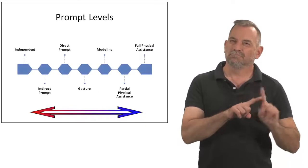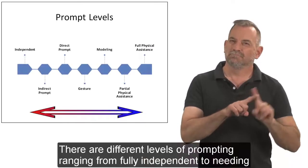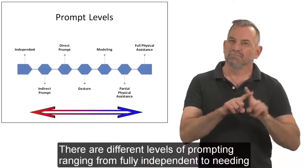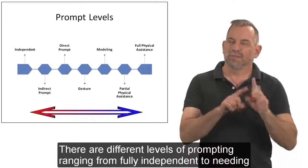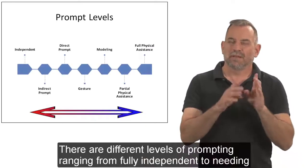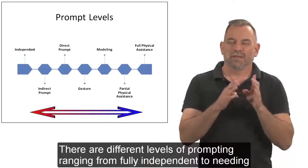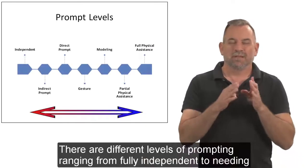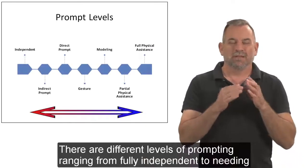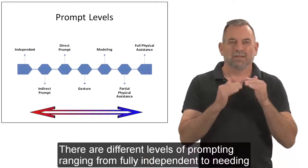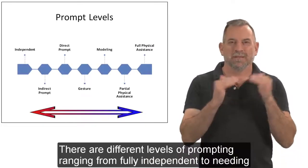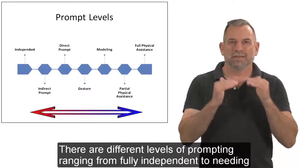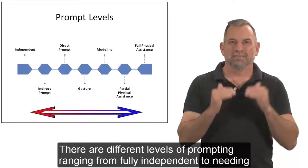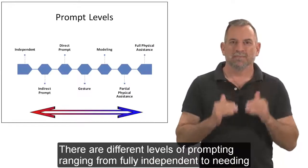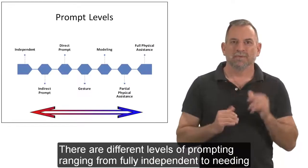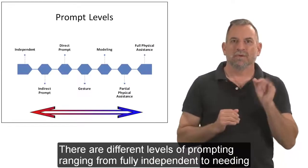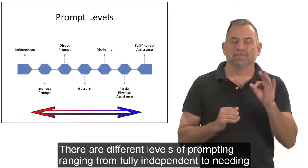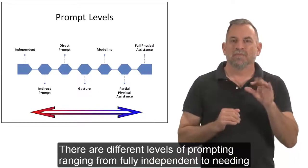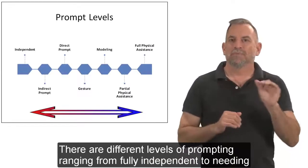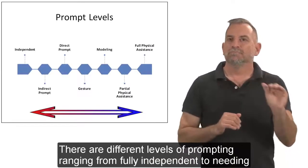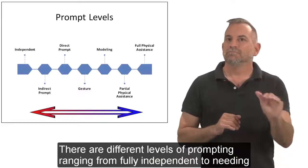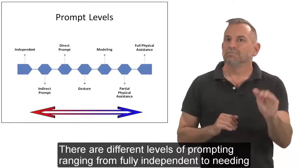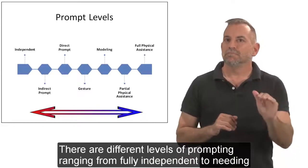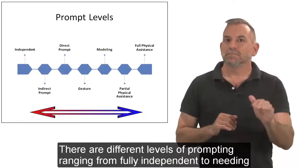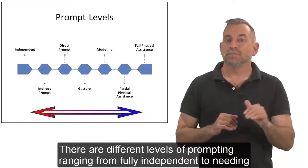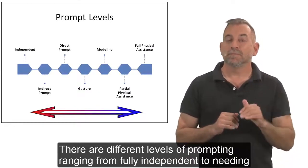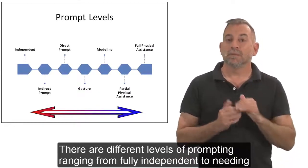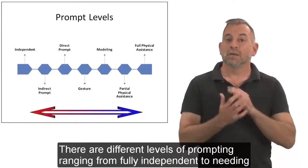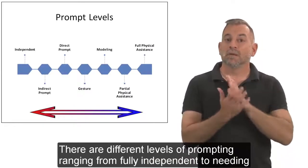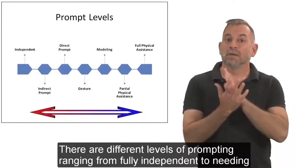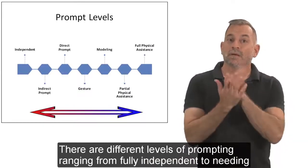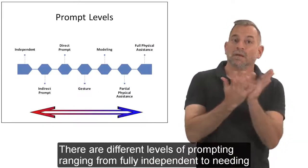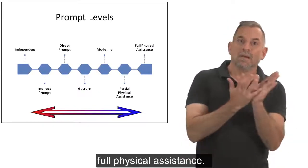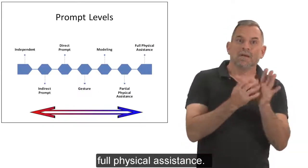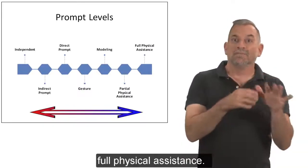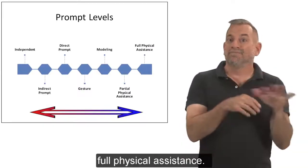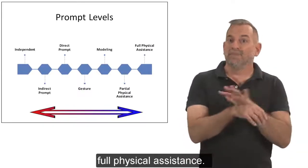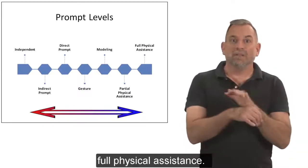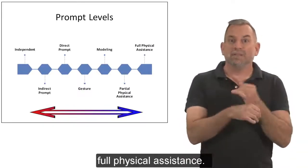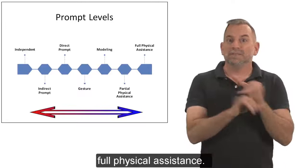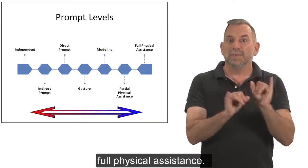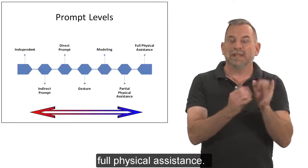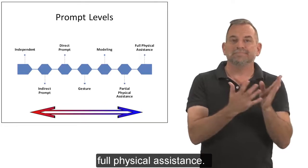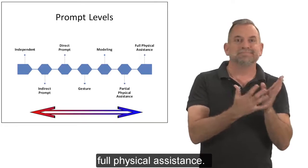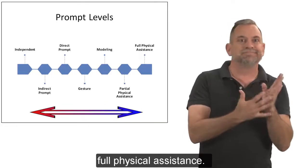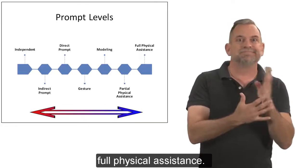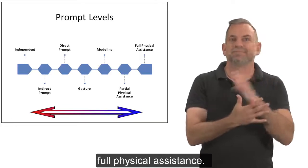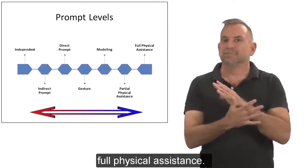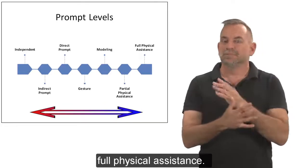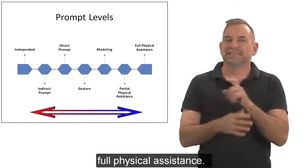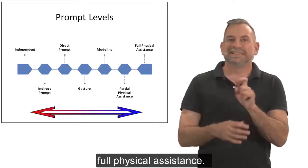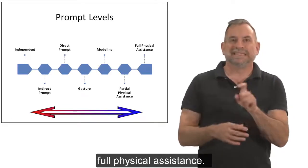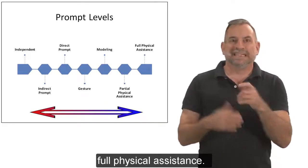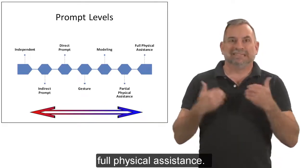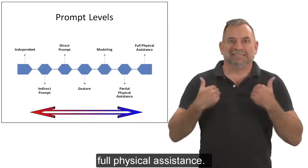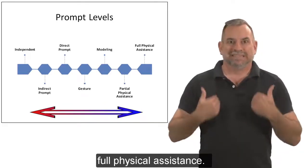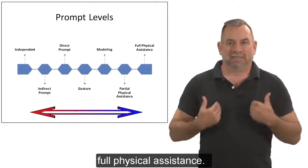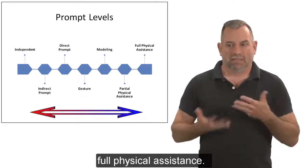There are different levels of prompting, ranging from fully independent to needing full physical assistance.